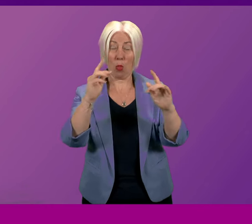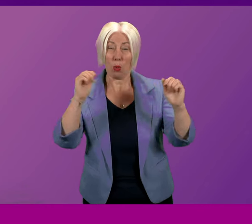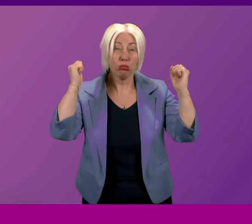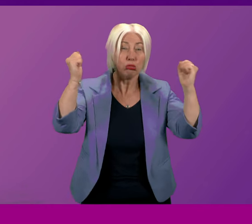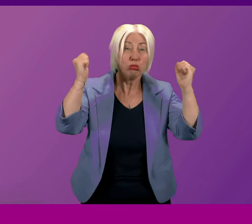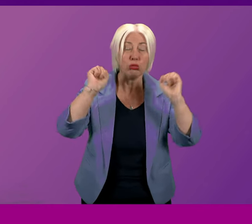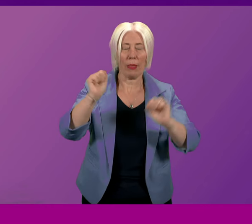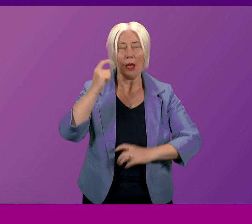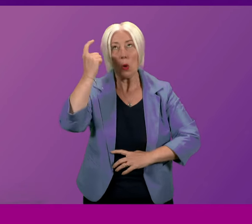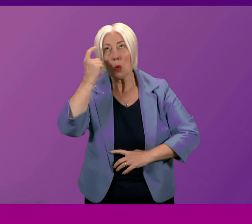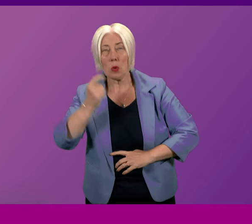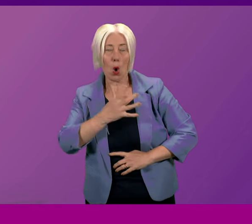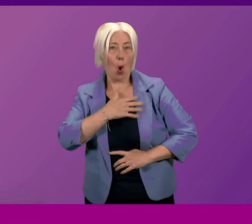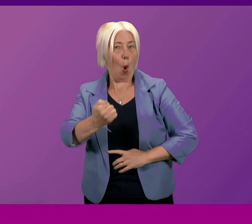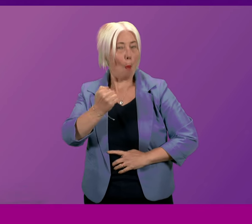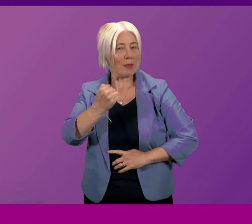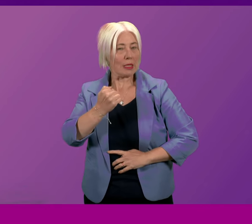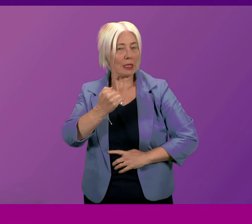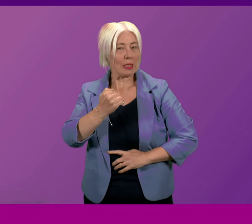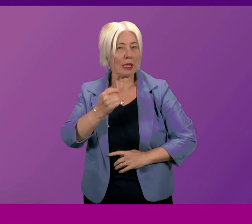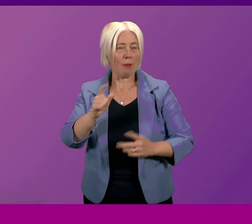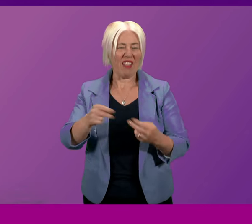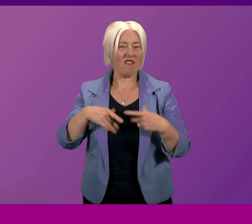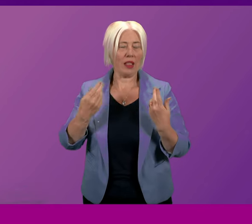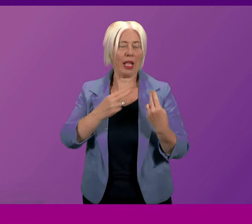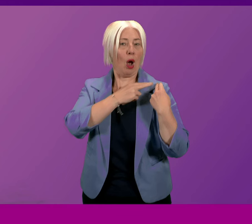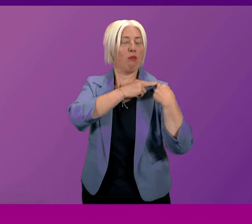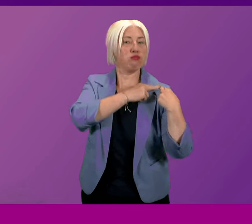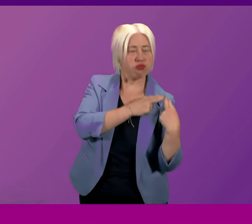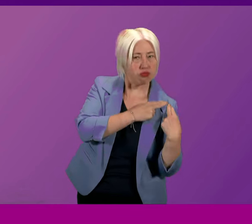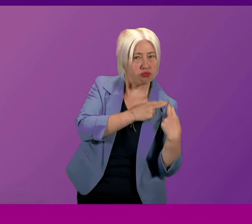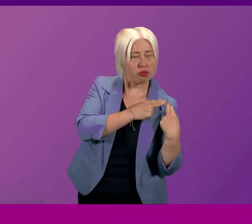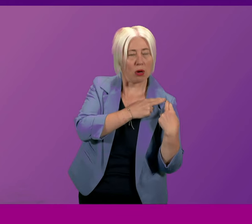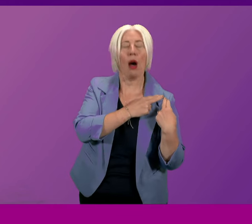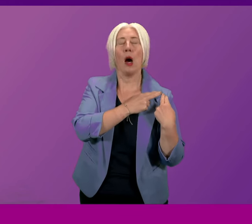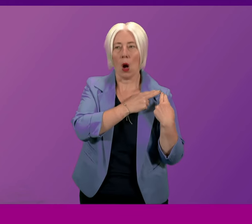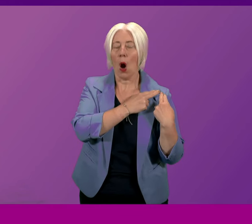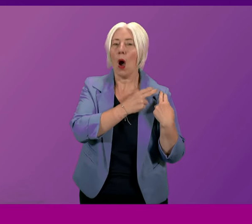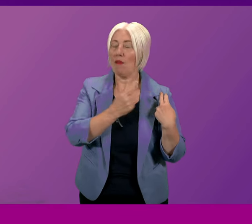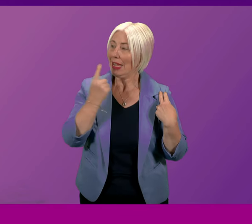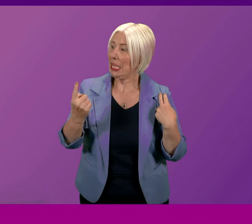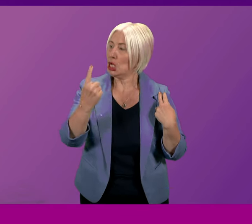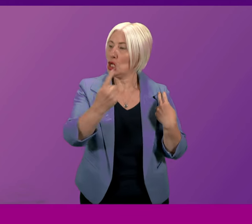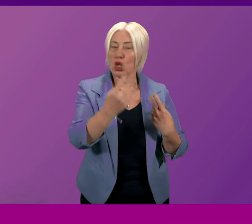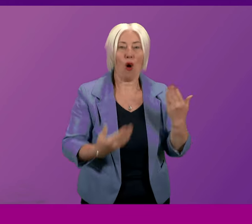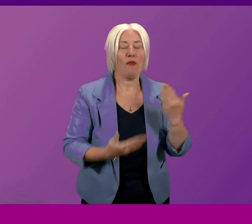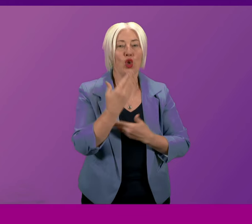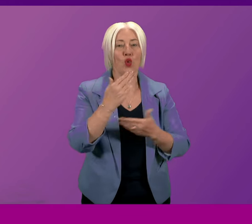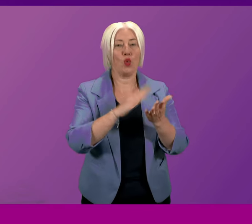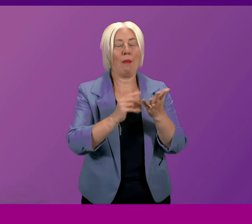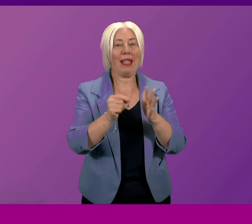the great responsibility that accompanied them rested upon the shoulders of each newly elected